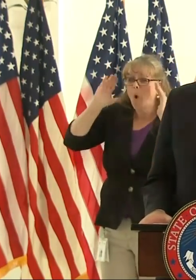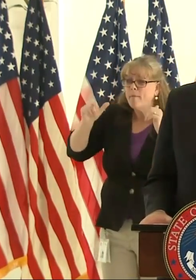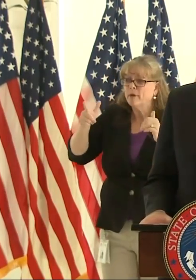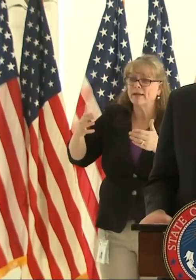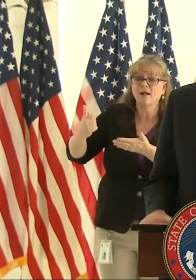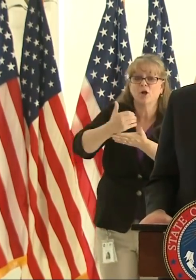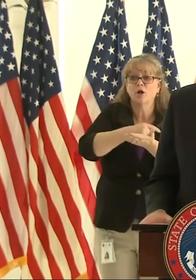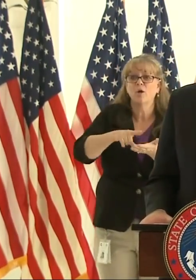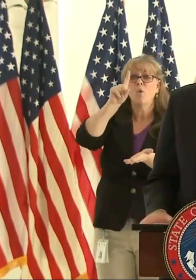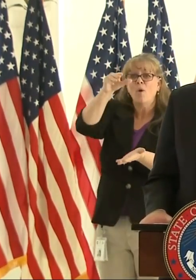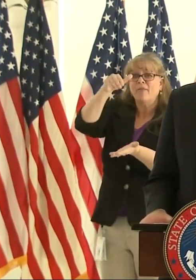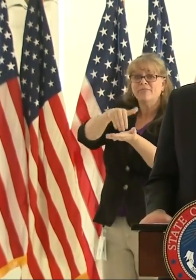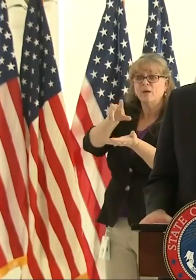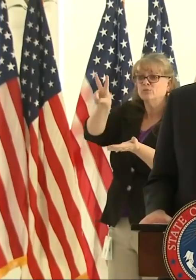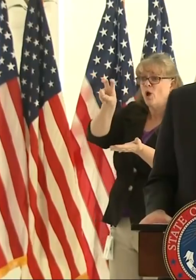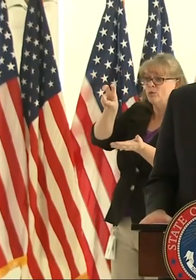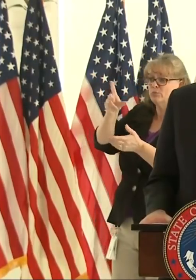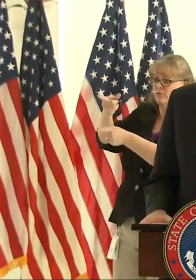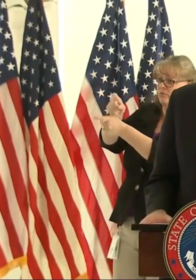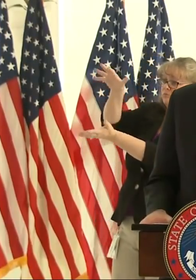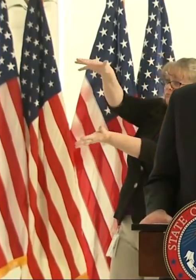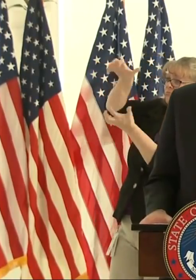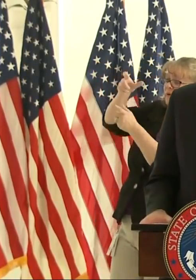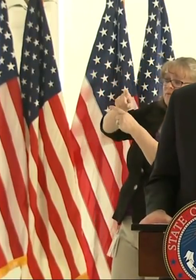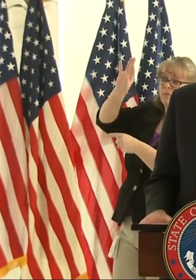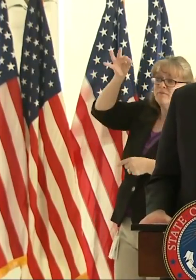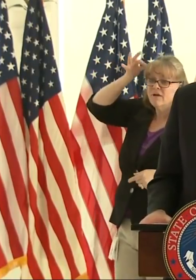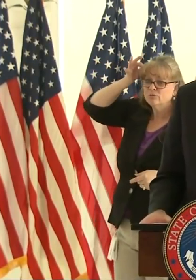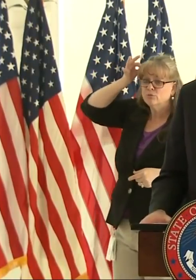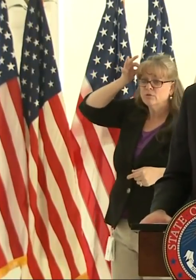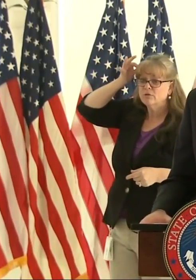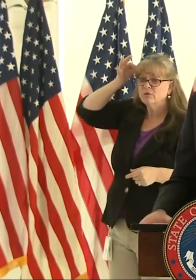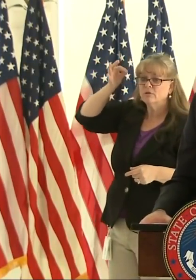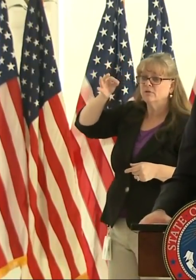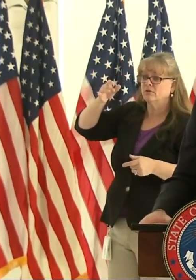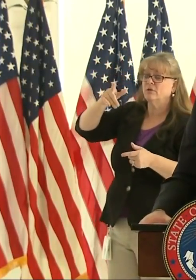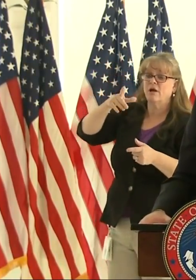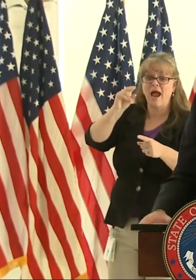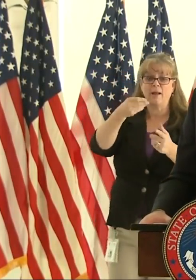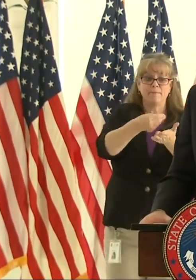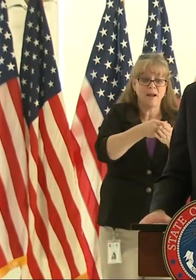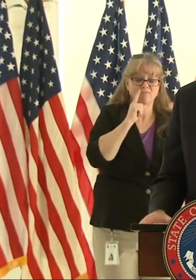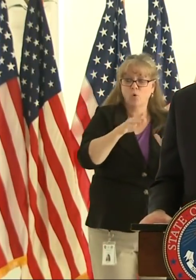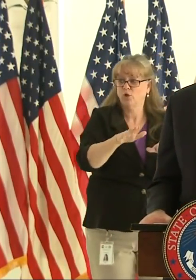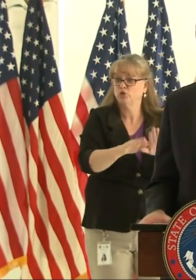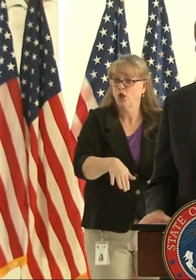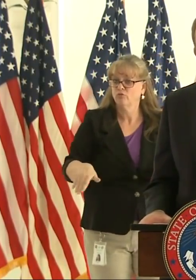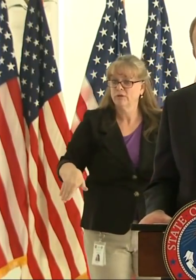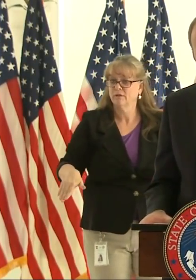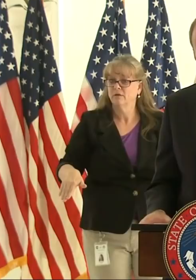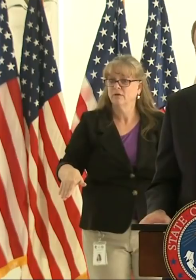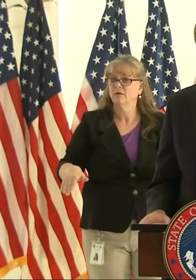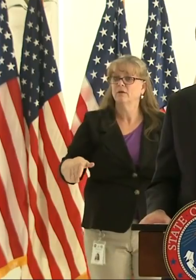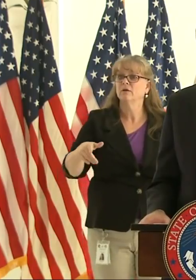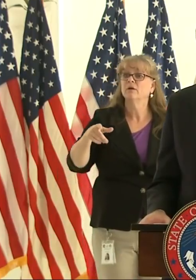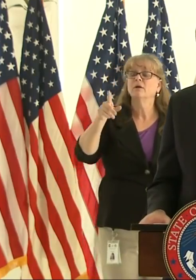and that's what they've been able to get through these last few weeks, and some people are getting unemployment or applying for unemployment, and will get